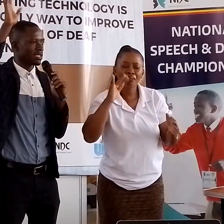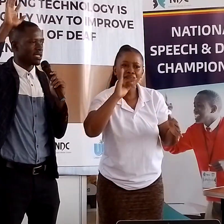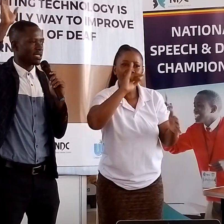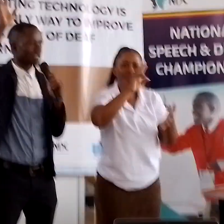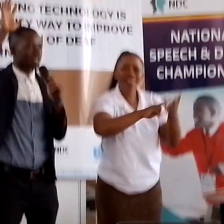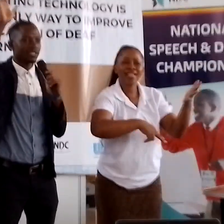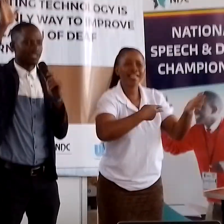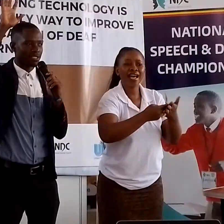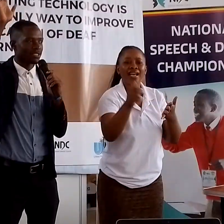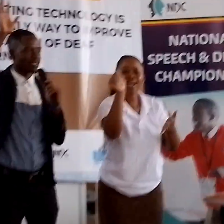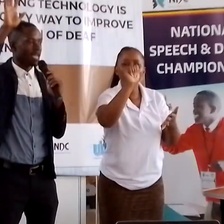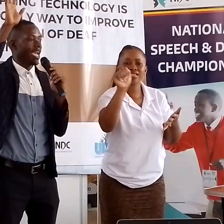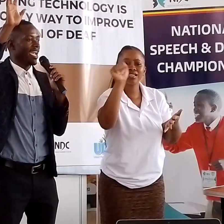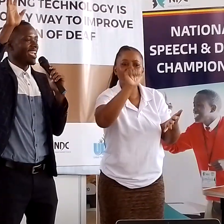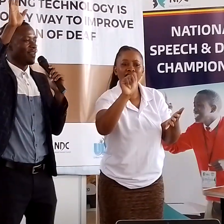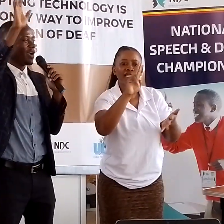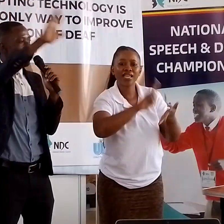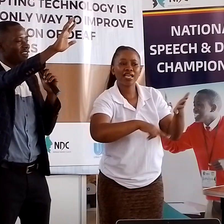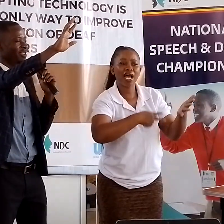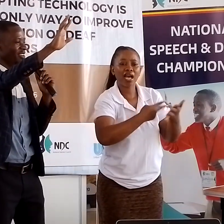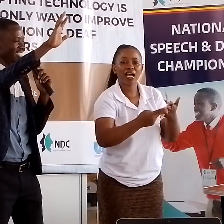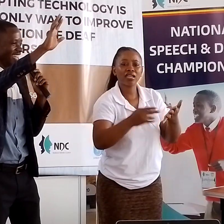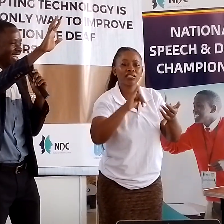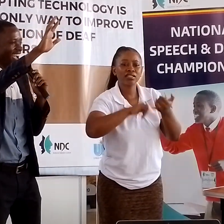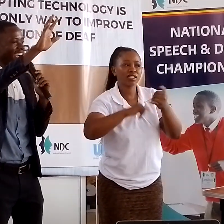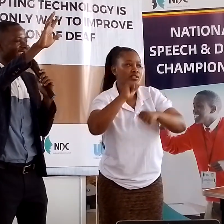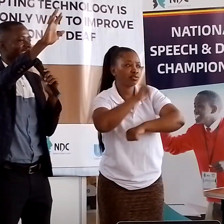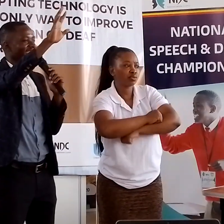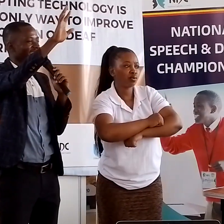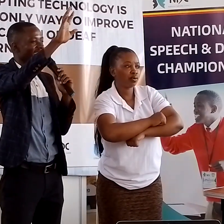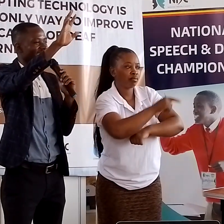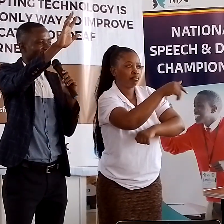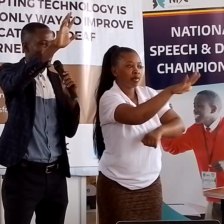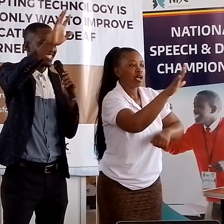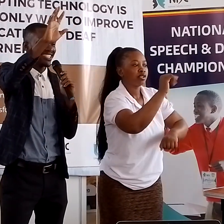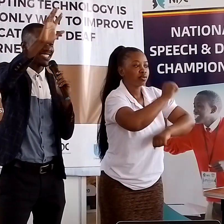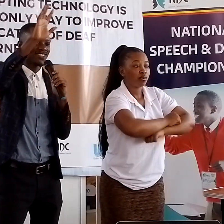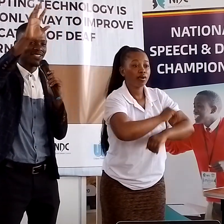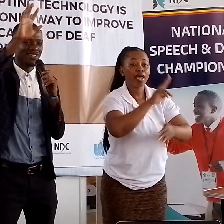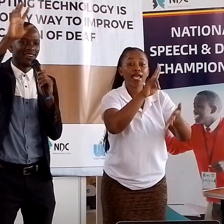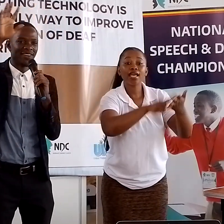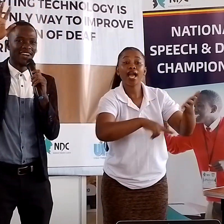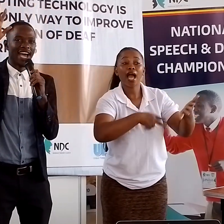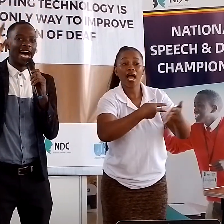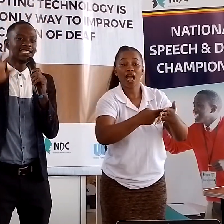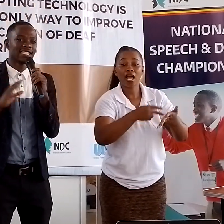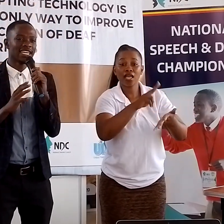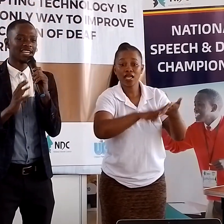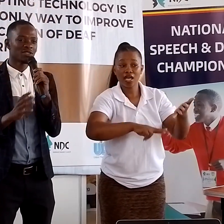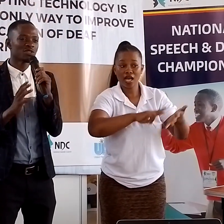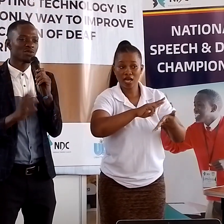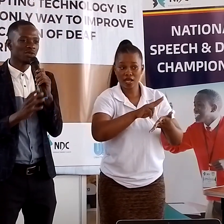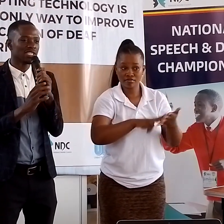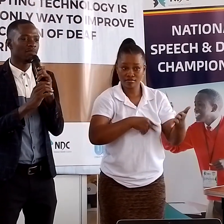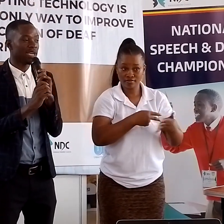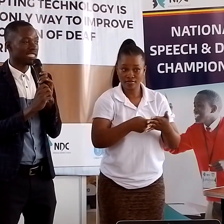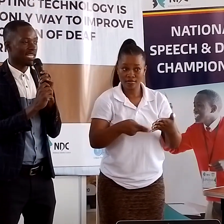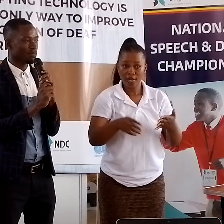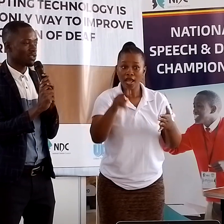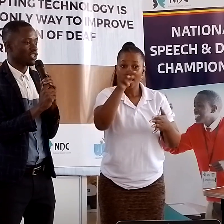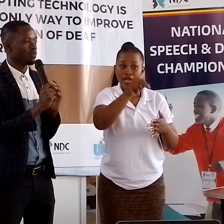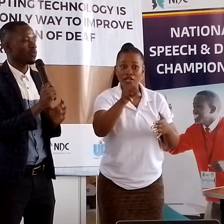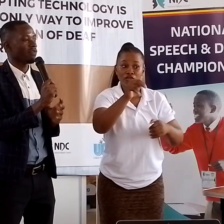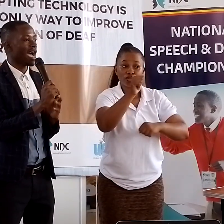SS? Hey, we have an OG here. All right, that's good to know. At the National Schools